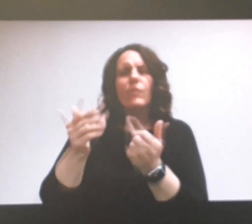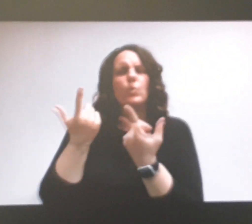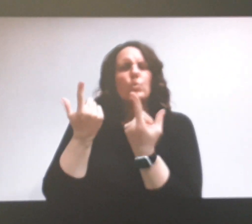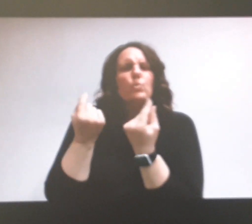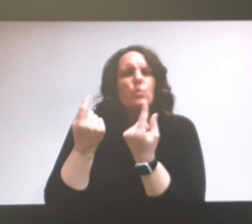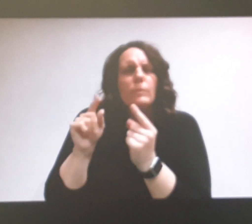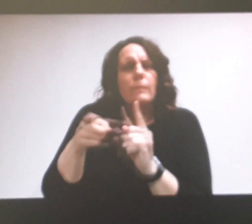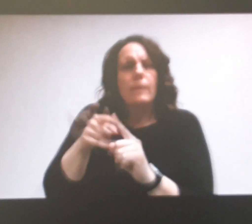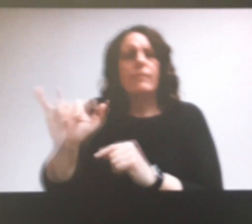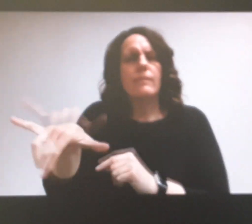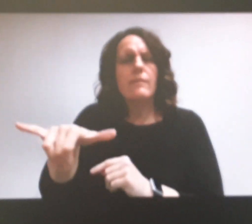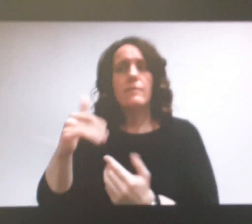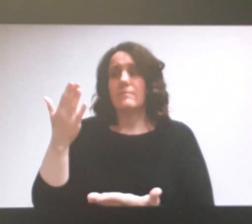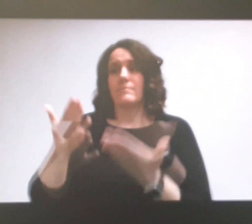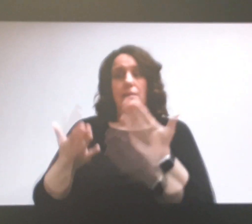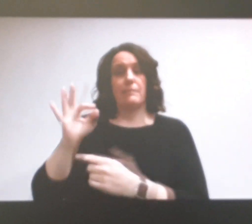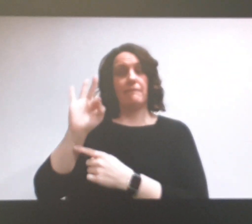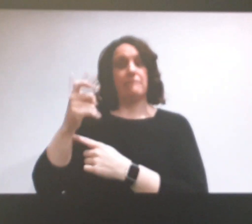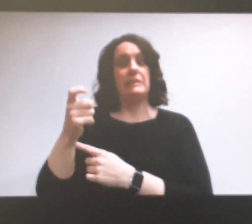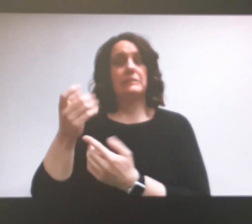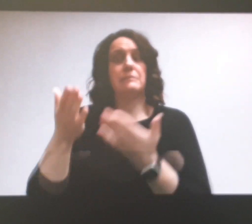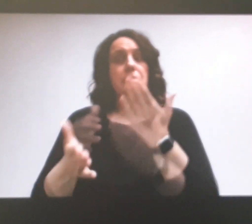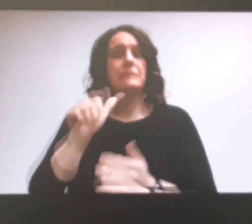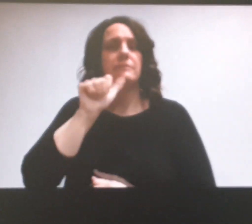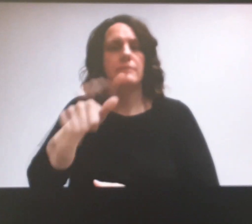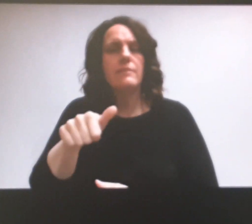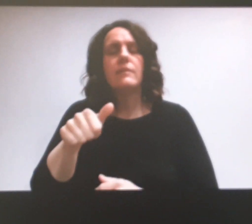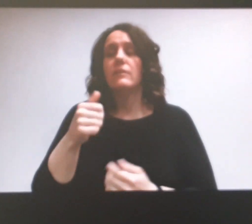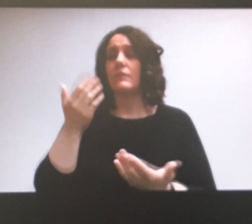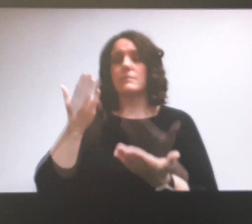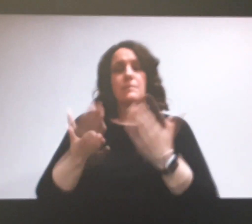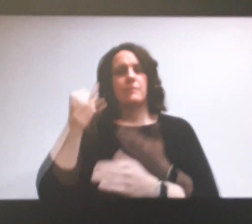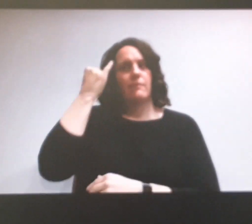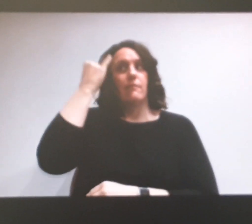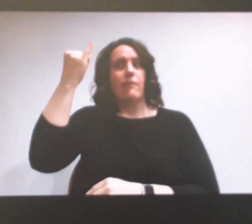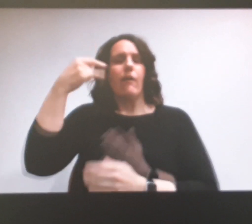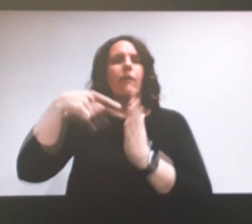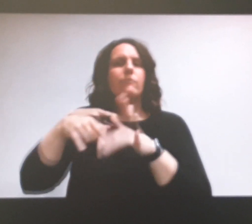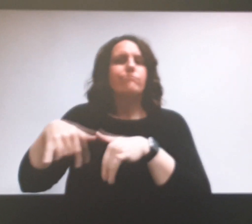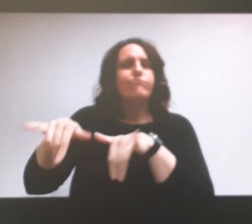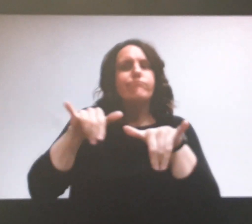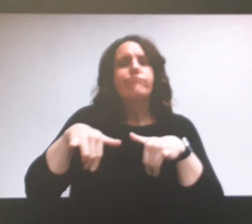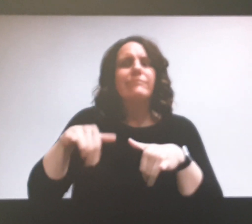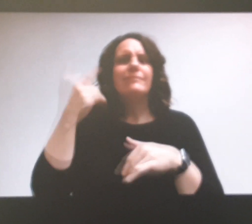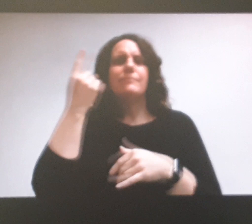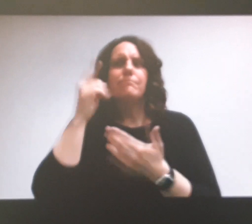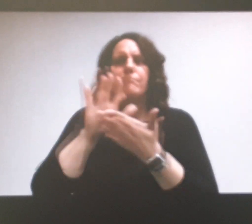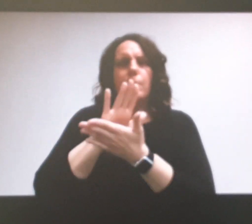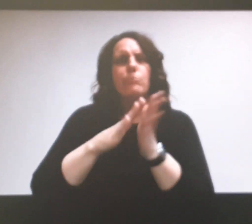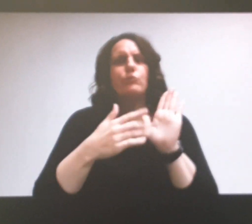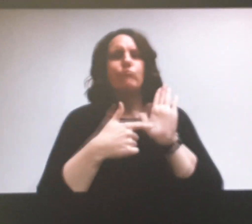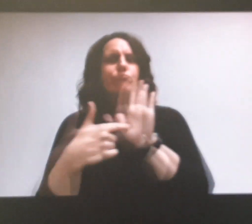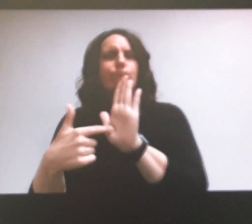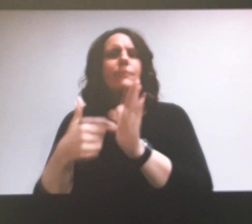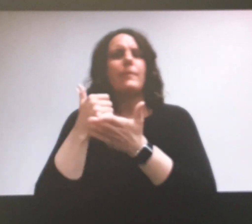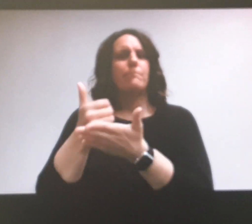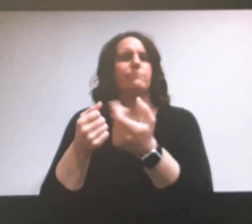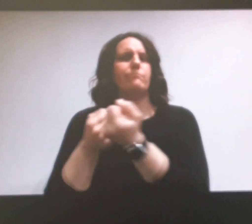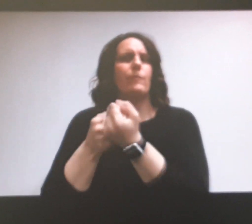have a problem, how do we fix that? It might be fixable, it might not be fixable. It might be something that